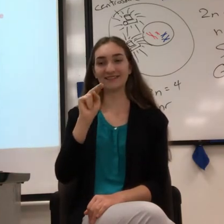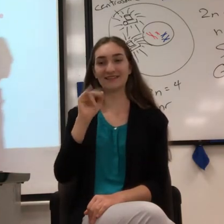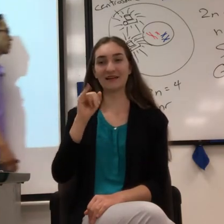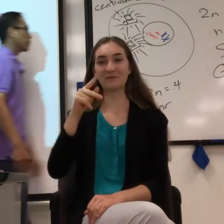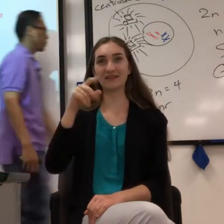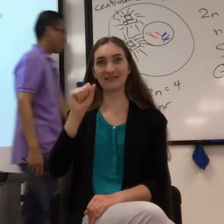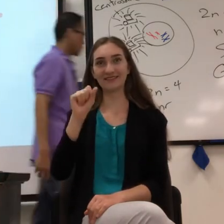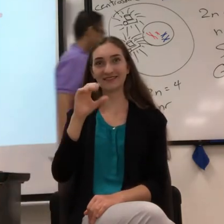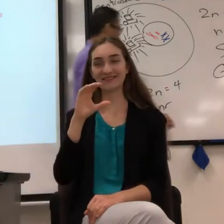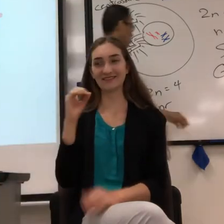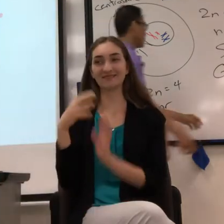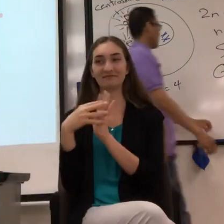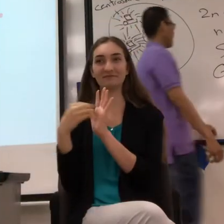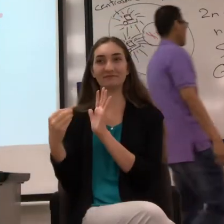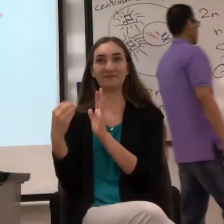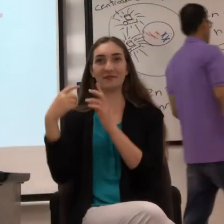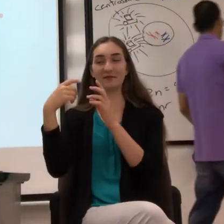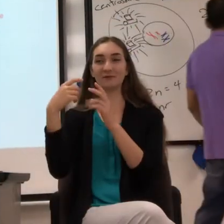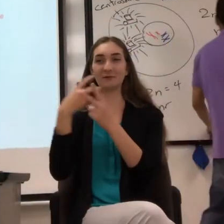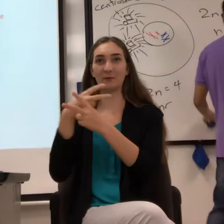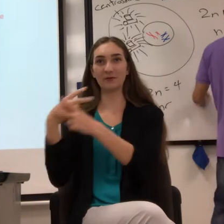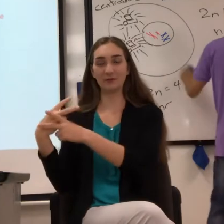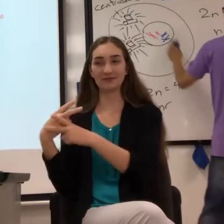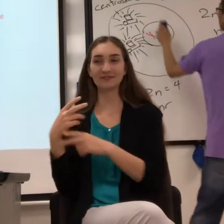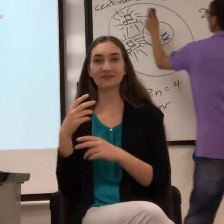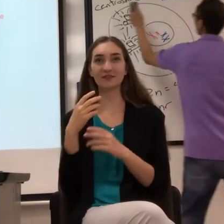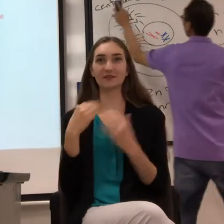here. I'll make sure you know what they mean.